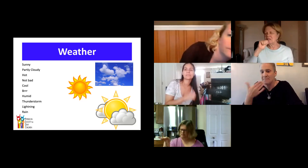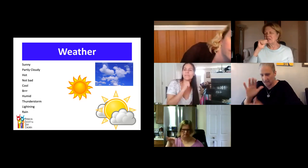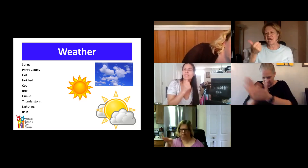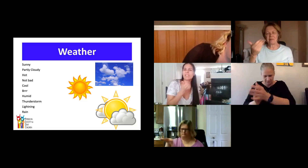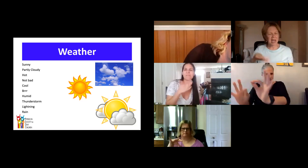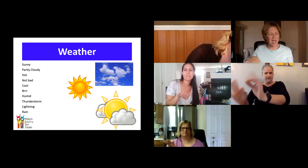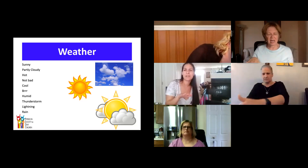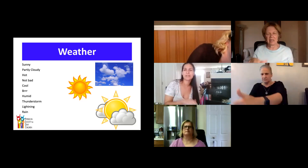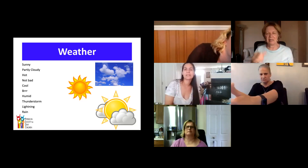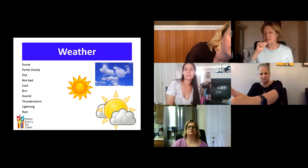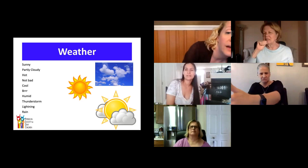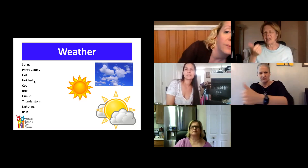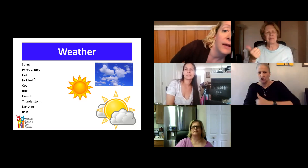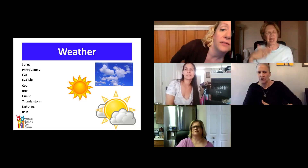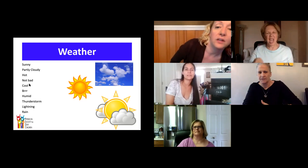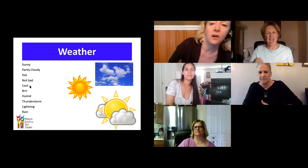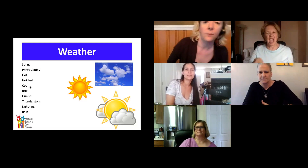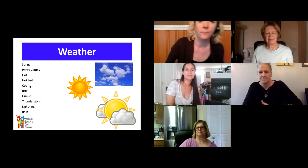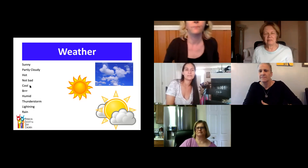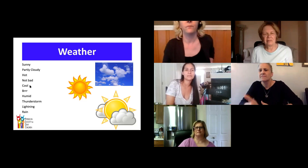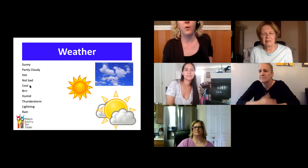Not bad, there you go. Perfect.